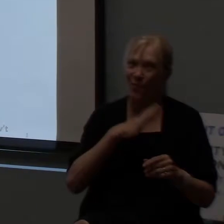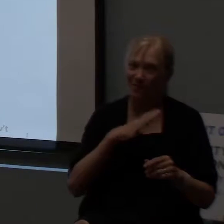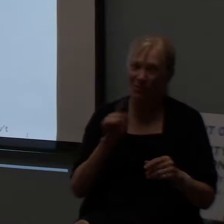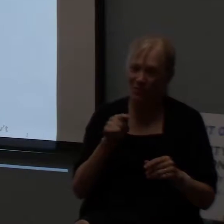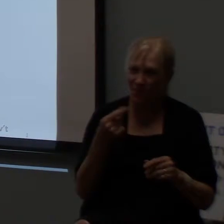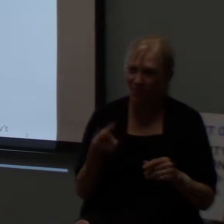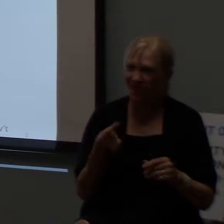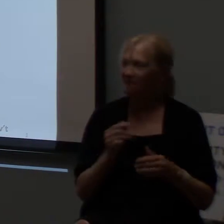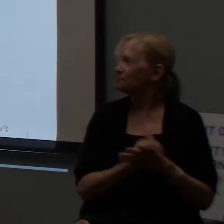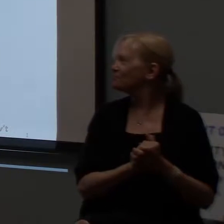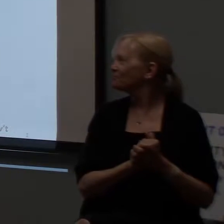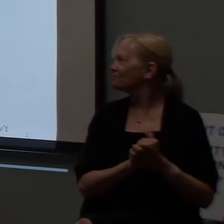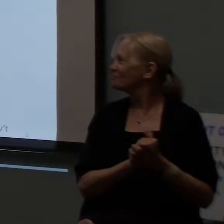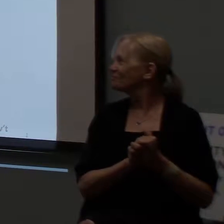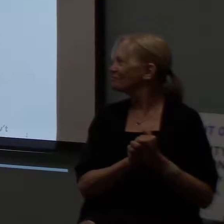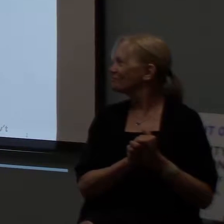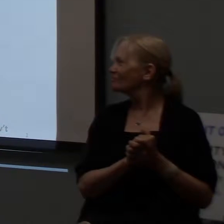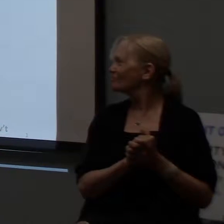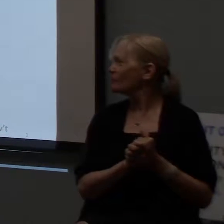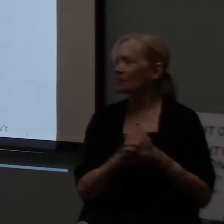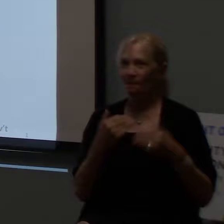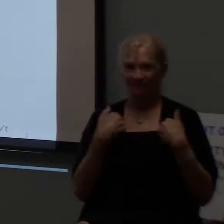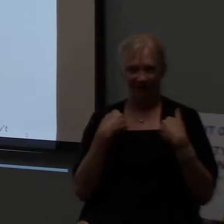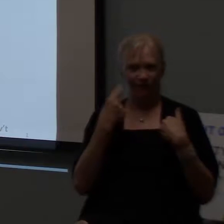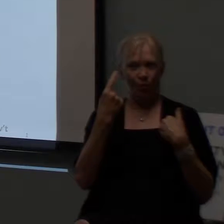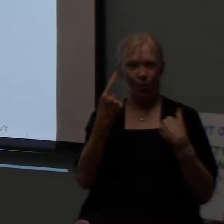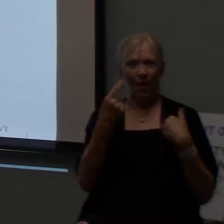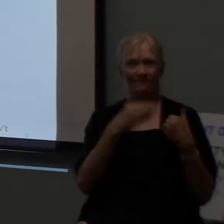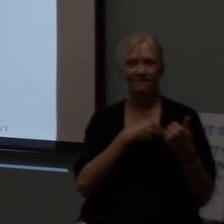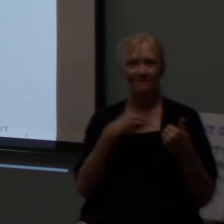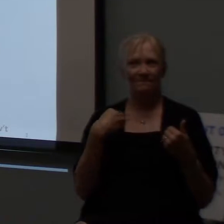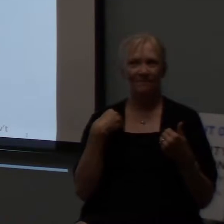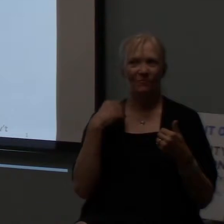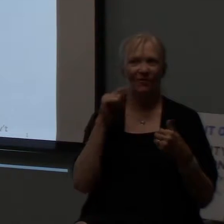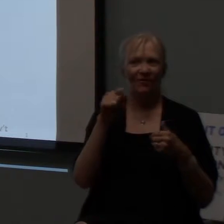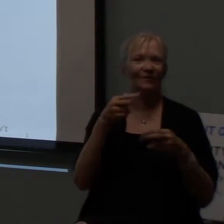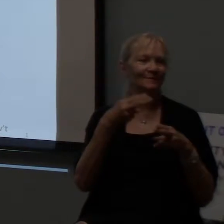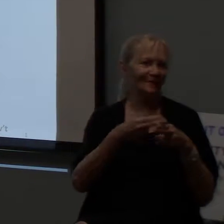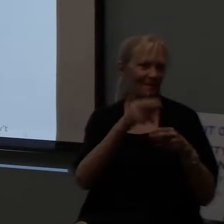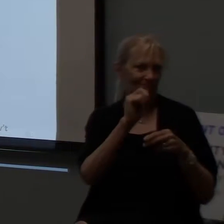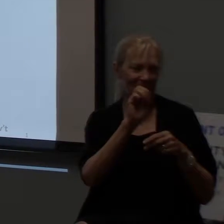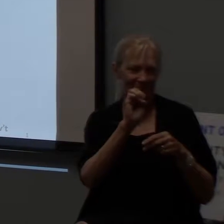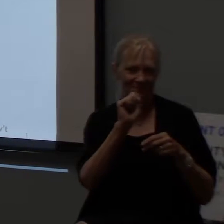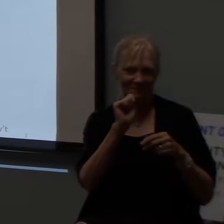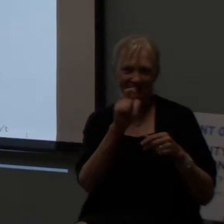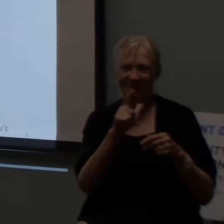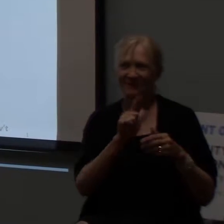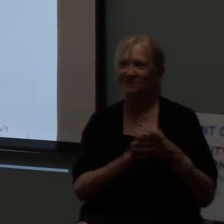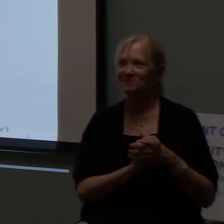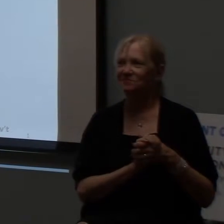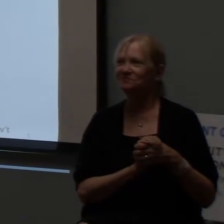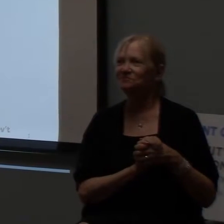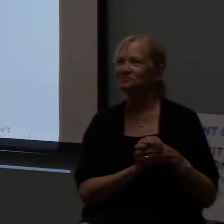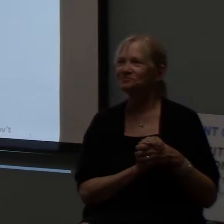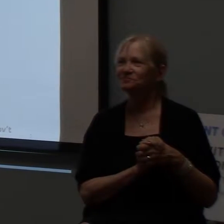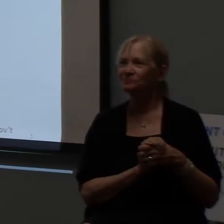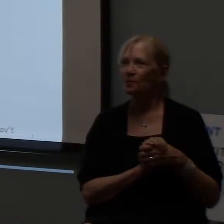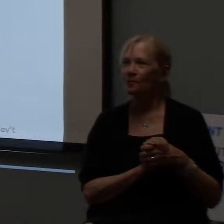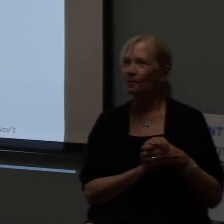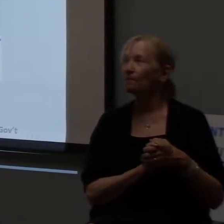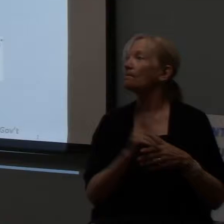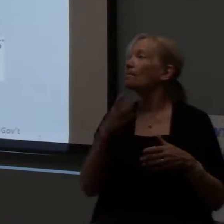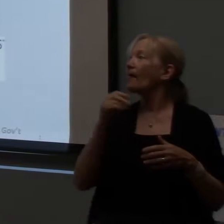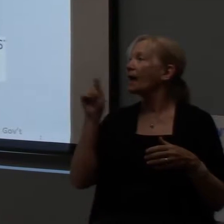We have a member right there, Neil, with his big t-shirt on there. Oh, and